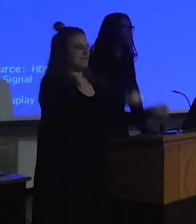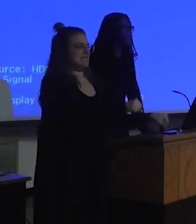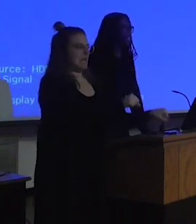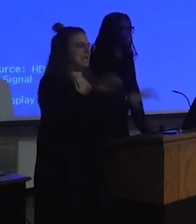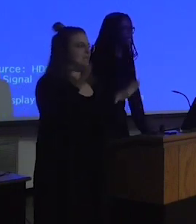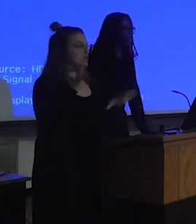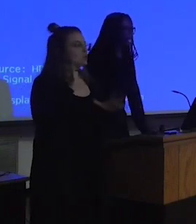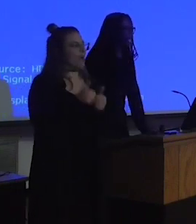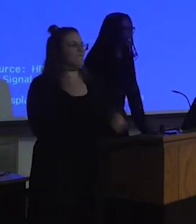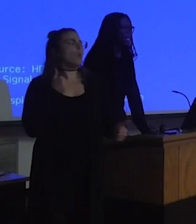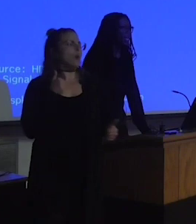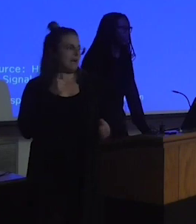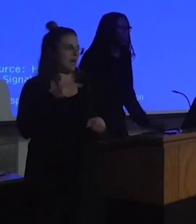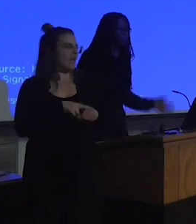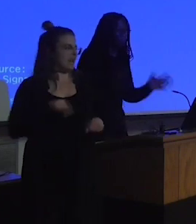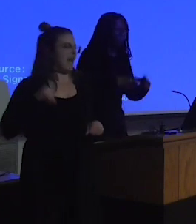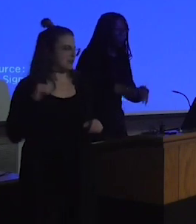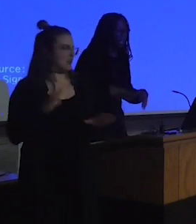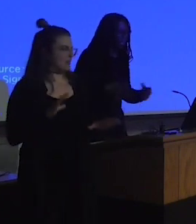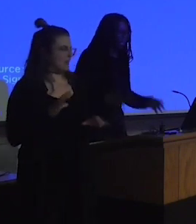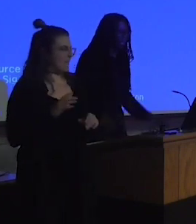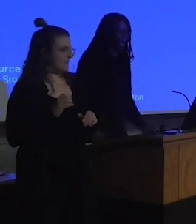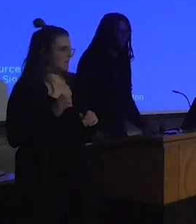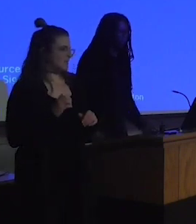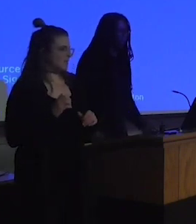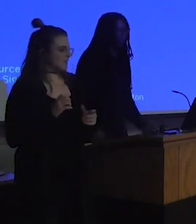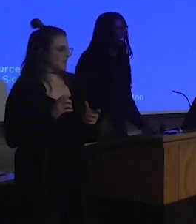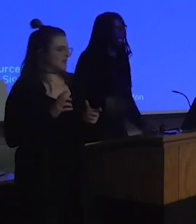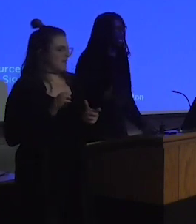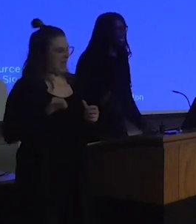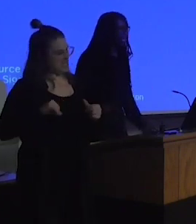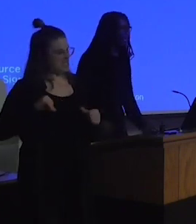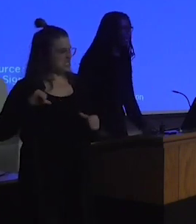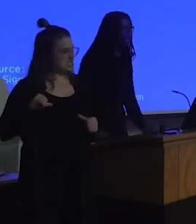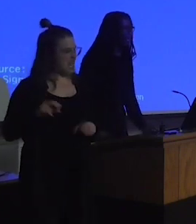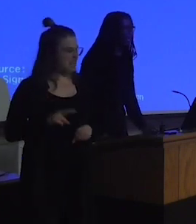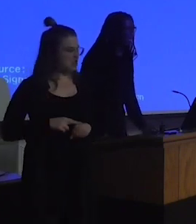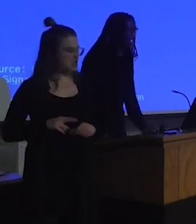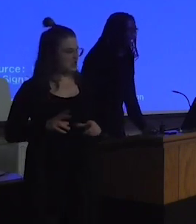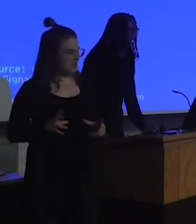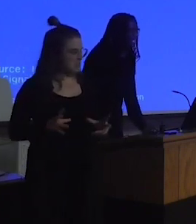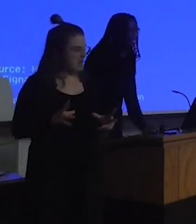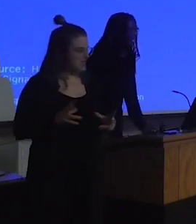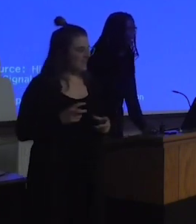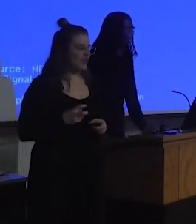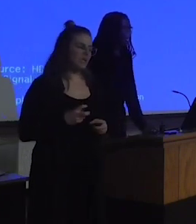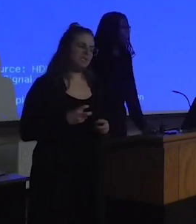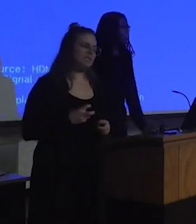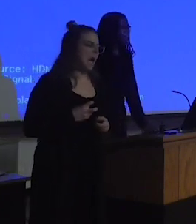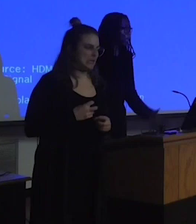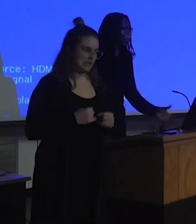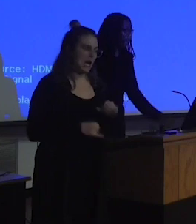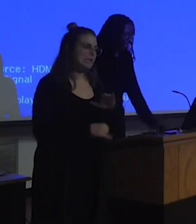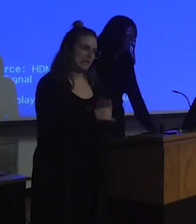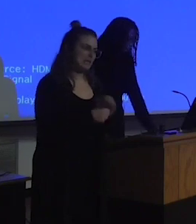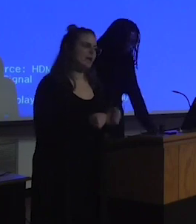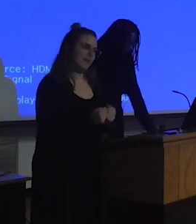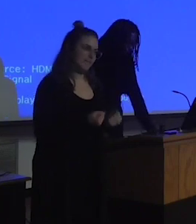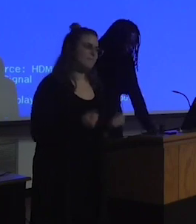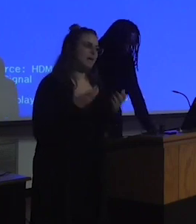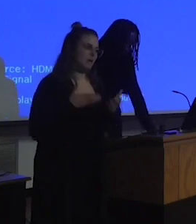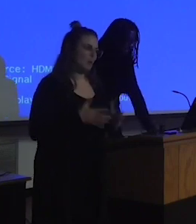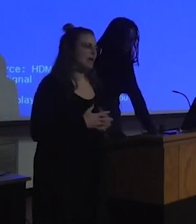away from nationalism, because, like, it could both be a very toxic type of identity in many